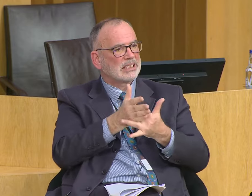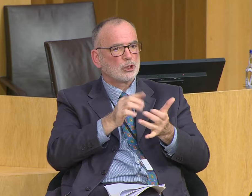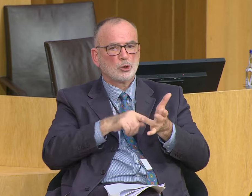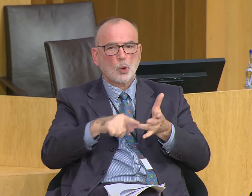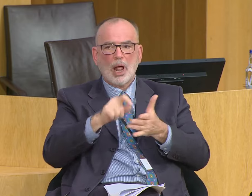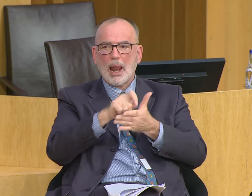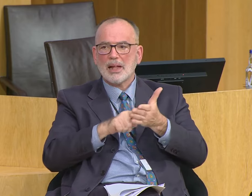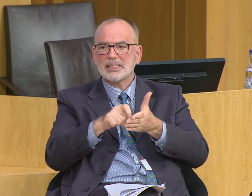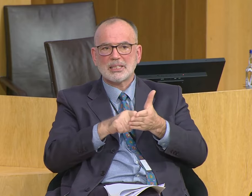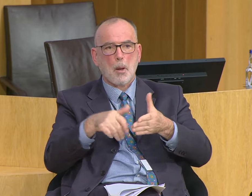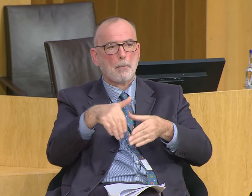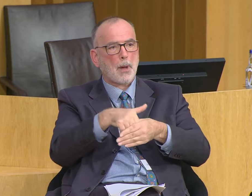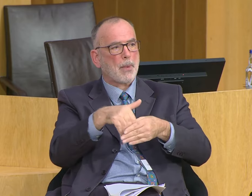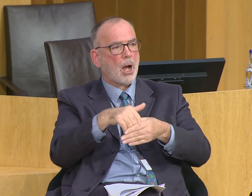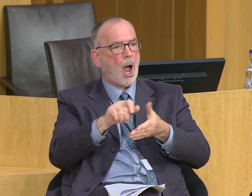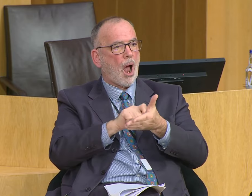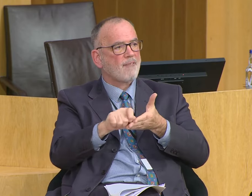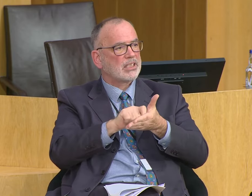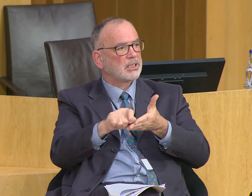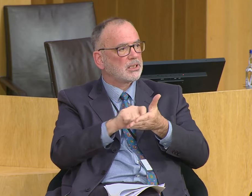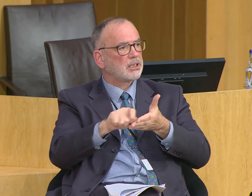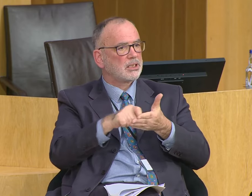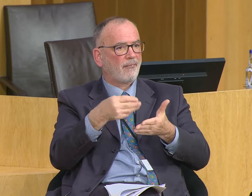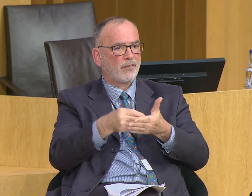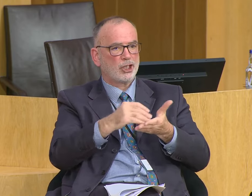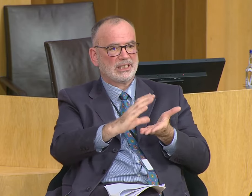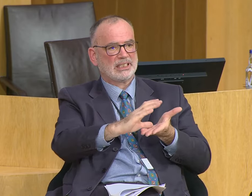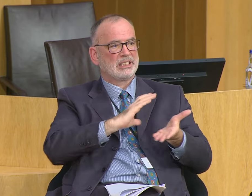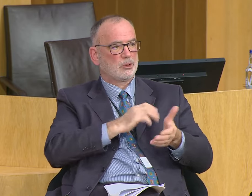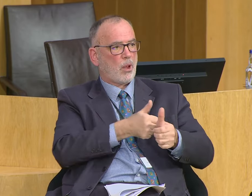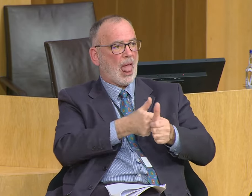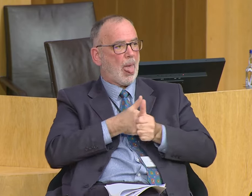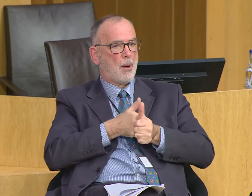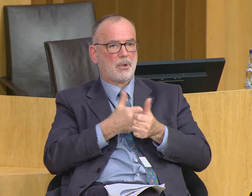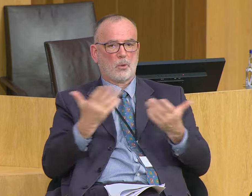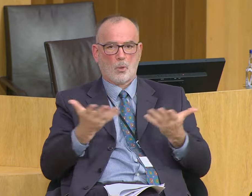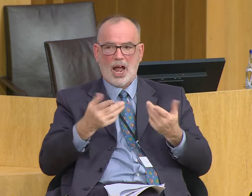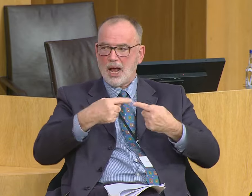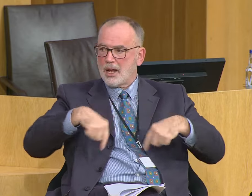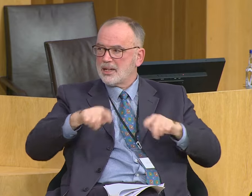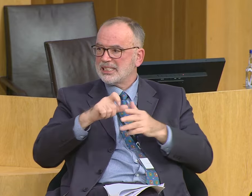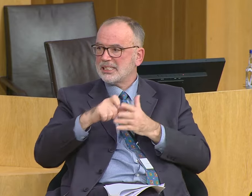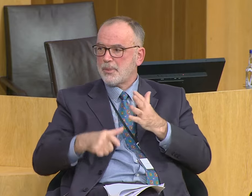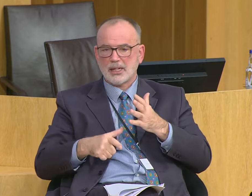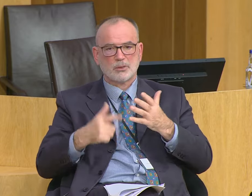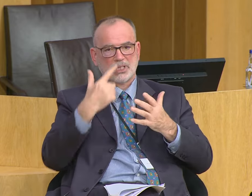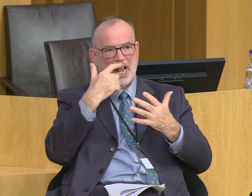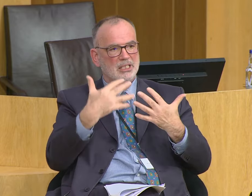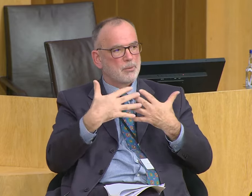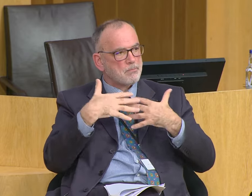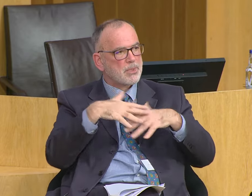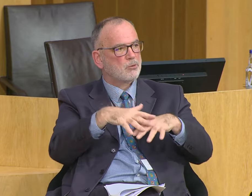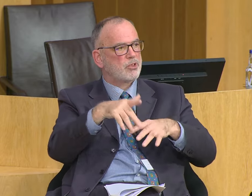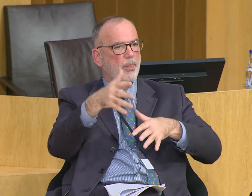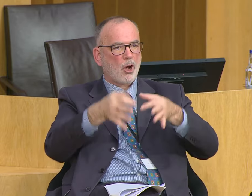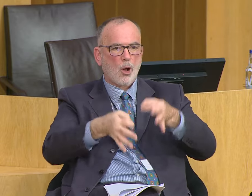in Scotland supporting that accessibility, and through the election processes We should be receiving funding to help our councillors and help our